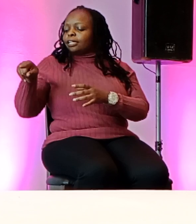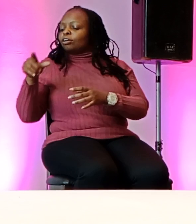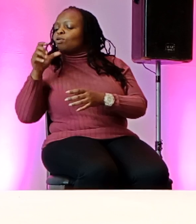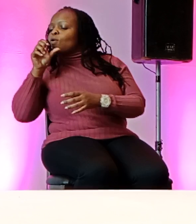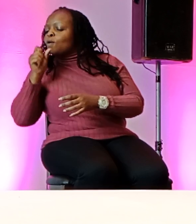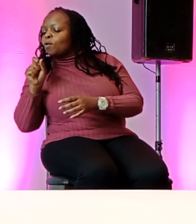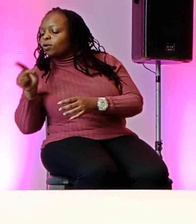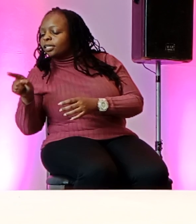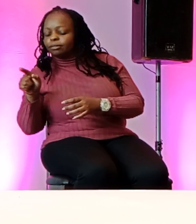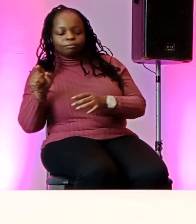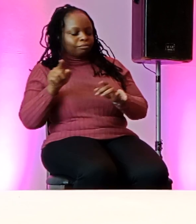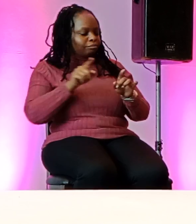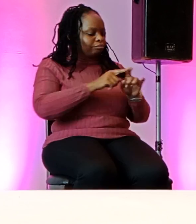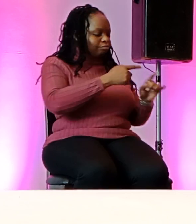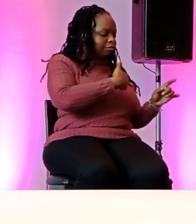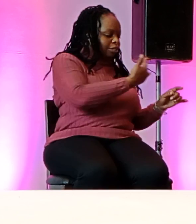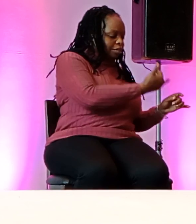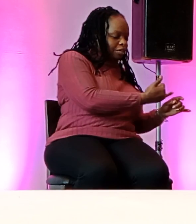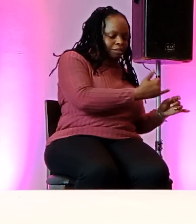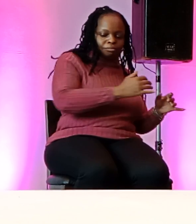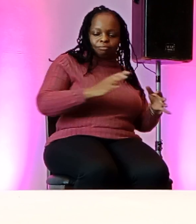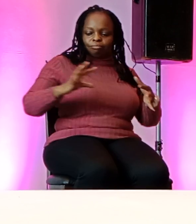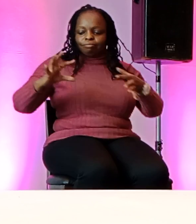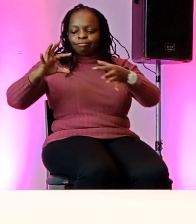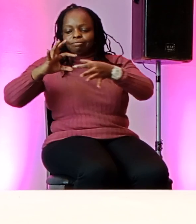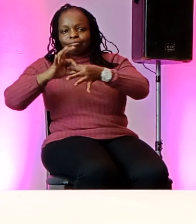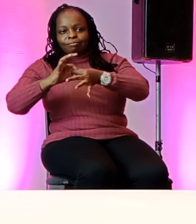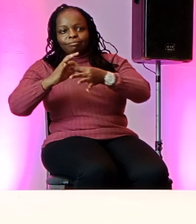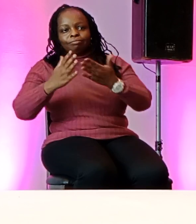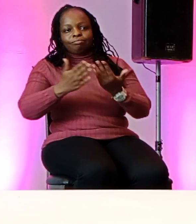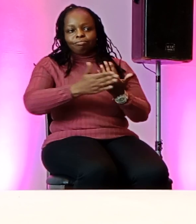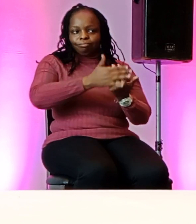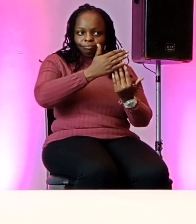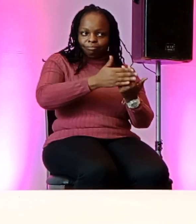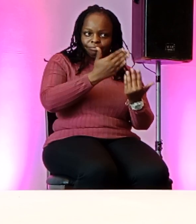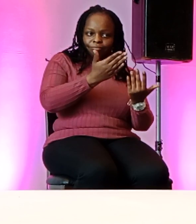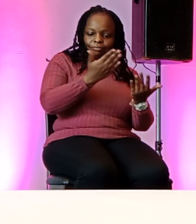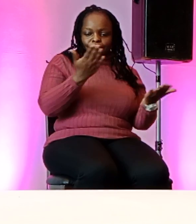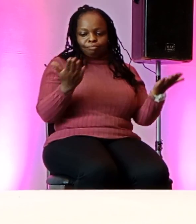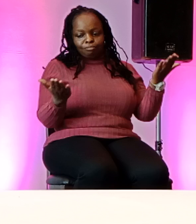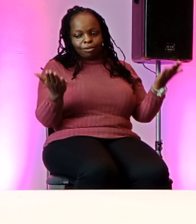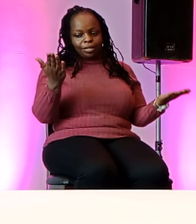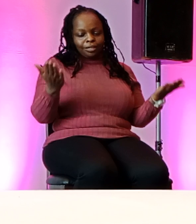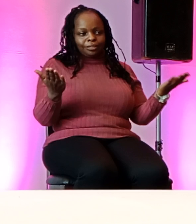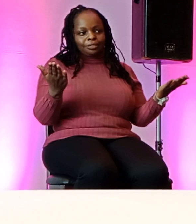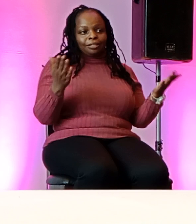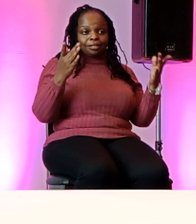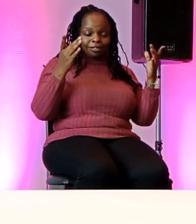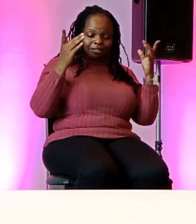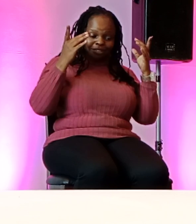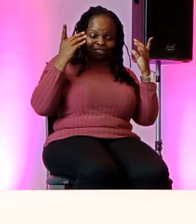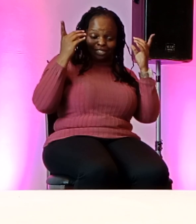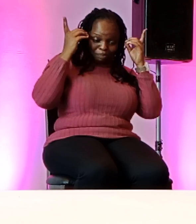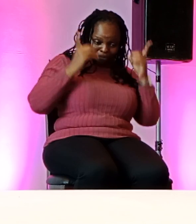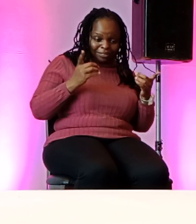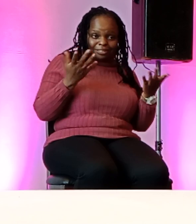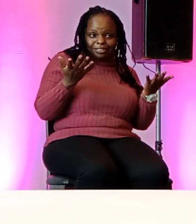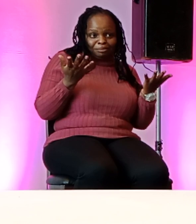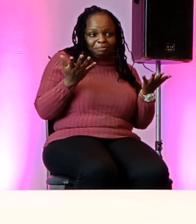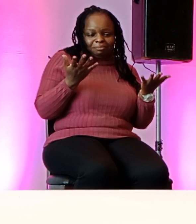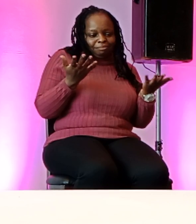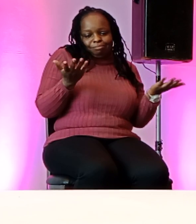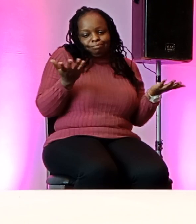my hand and mentor? From my experience, it's a balance of two. It depends with how you go. The saying that people